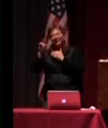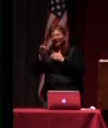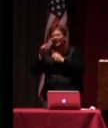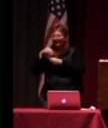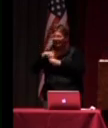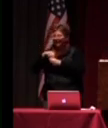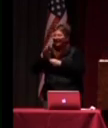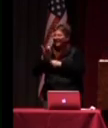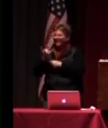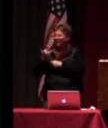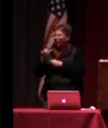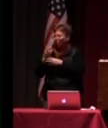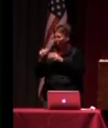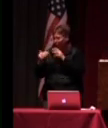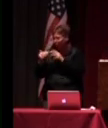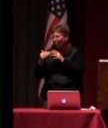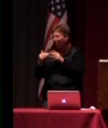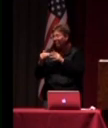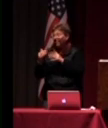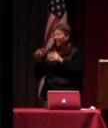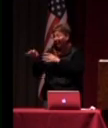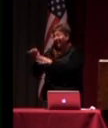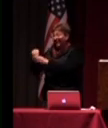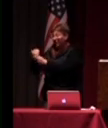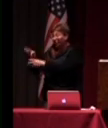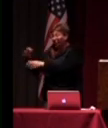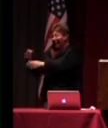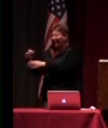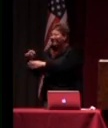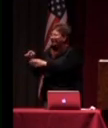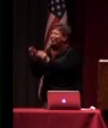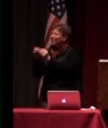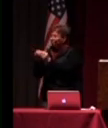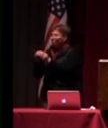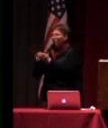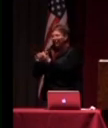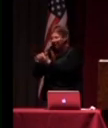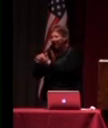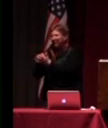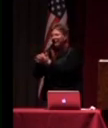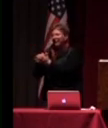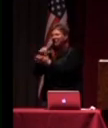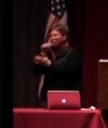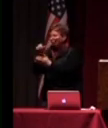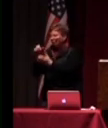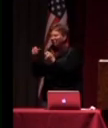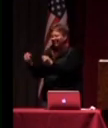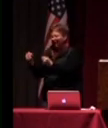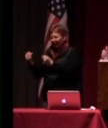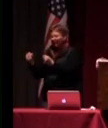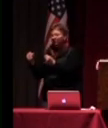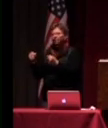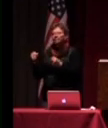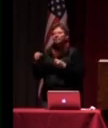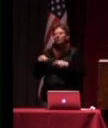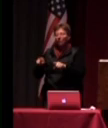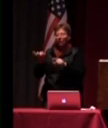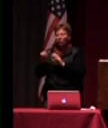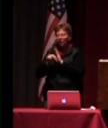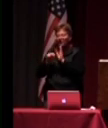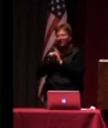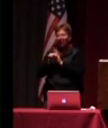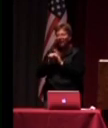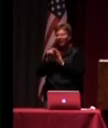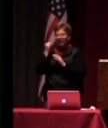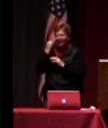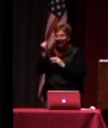conditions that prevailed in France after the revolution, things were much more fragile and unstable. In a period like this, the idea